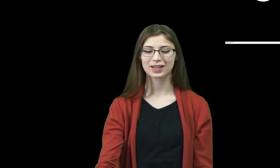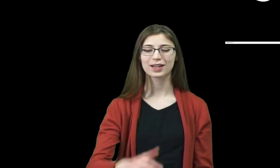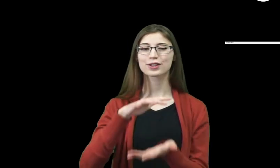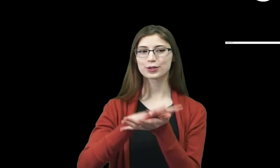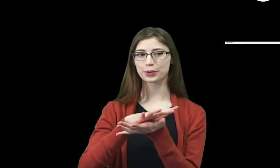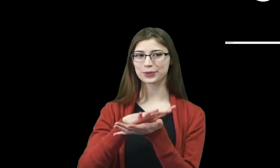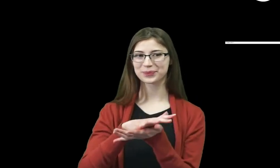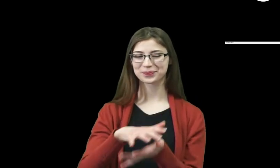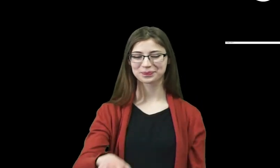School.